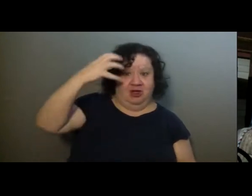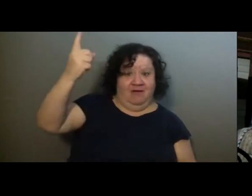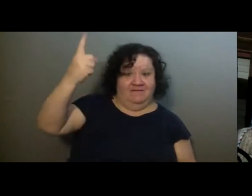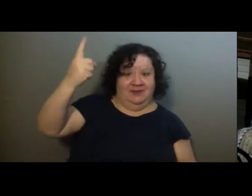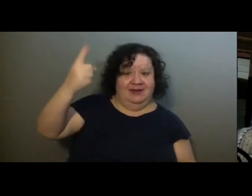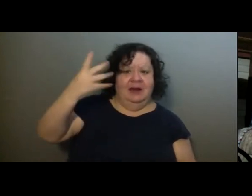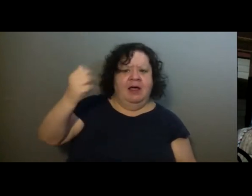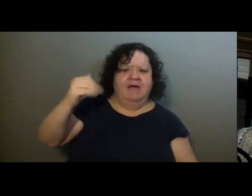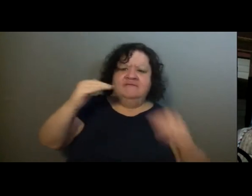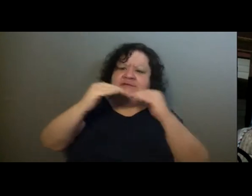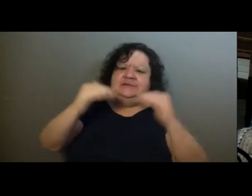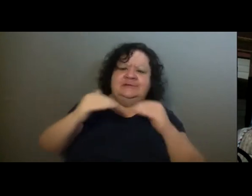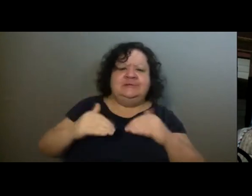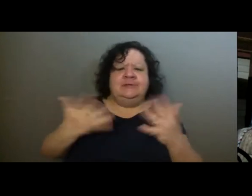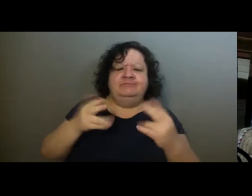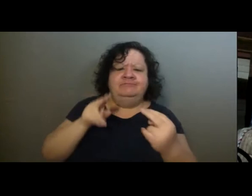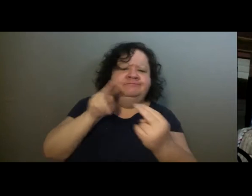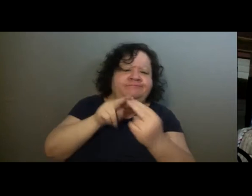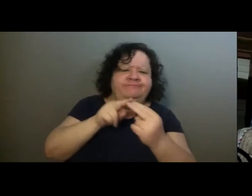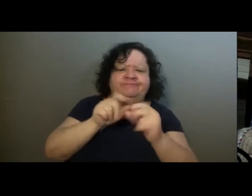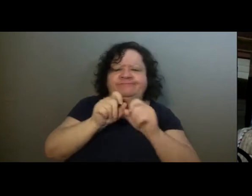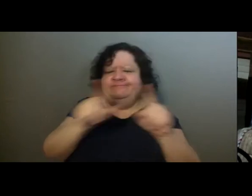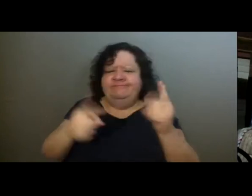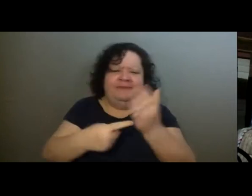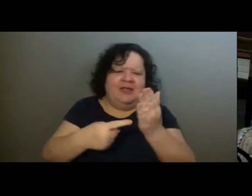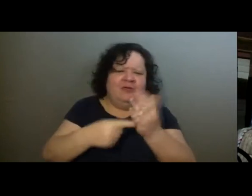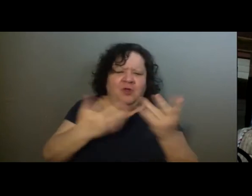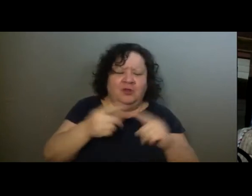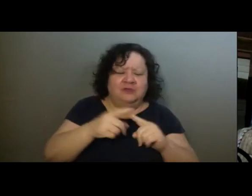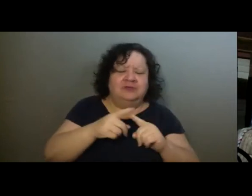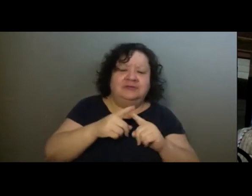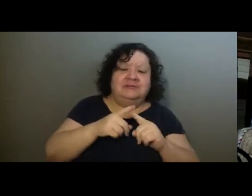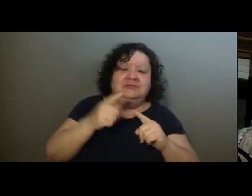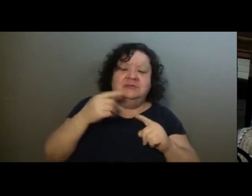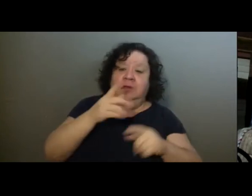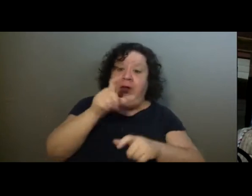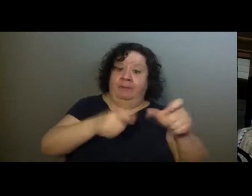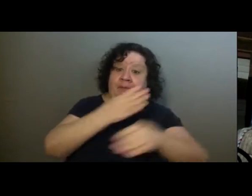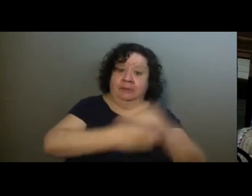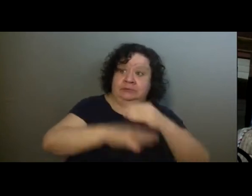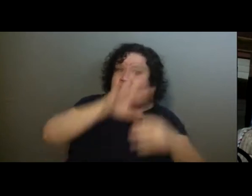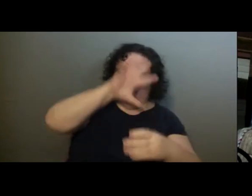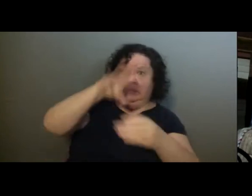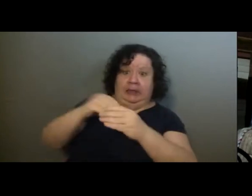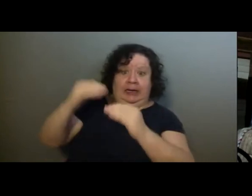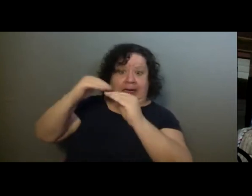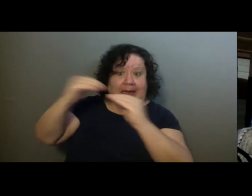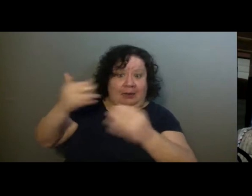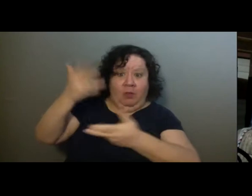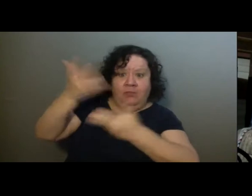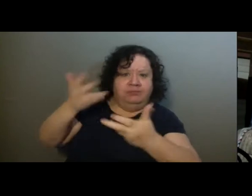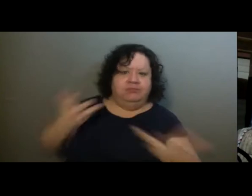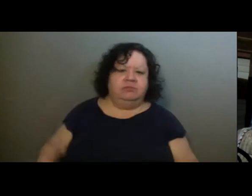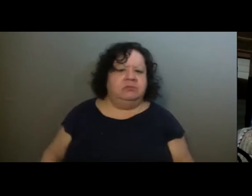the I's, cross the T's. The consultation with the OPDs is only often in the early stages. And this